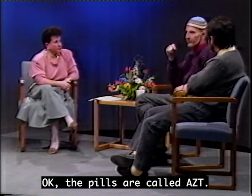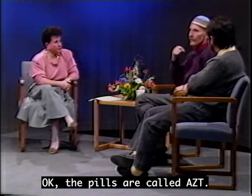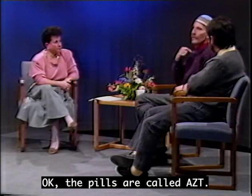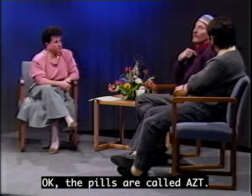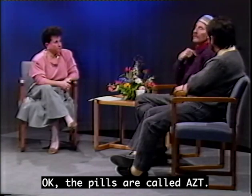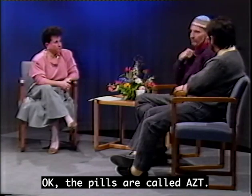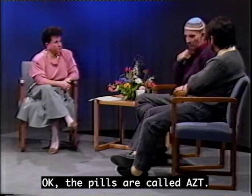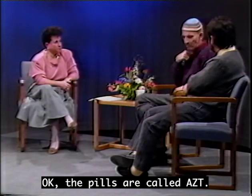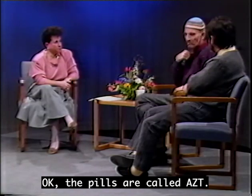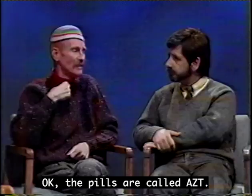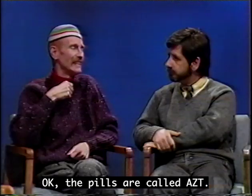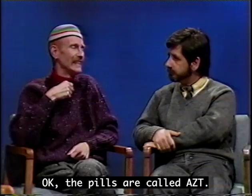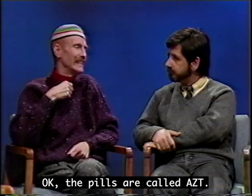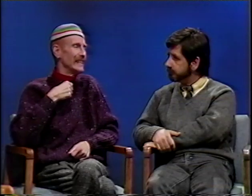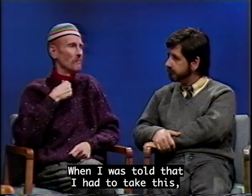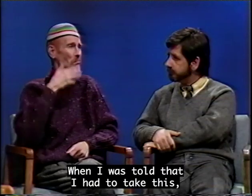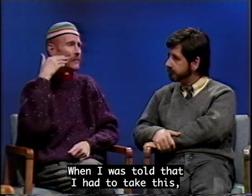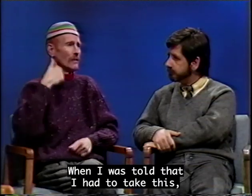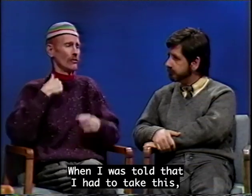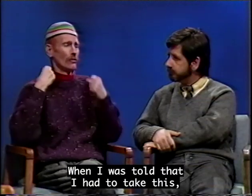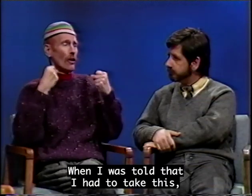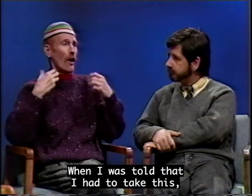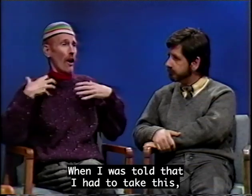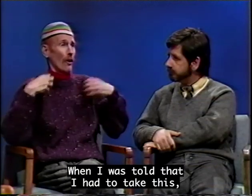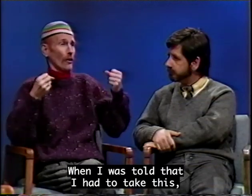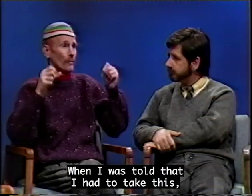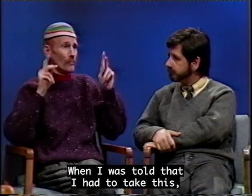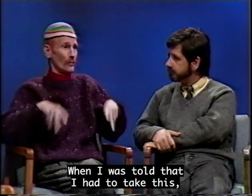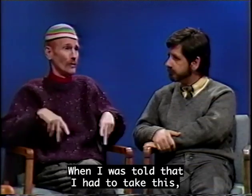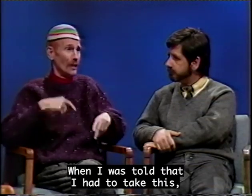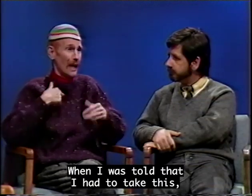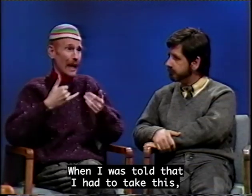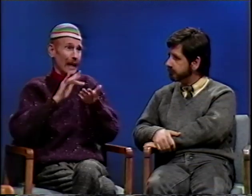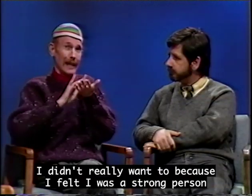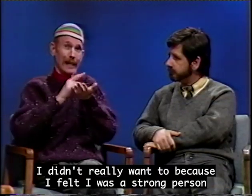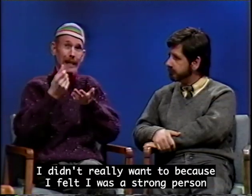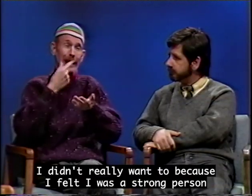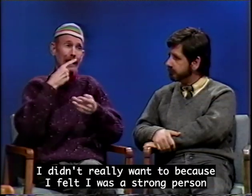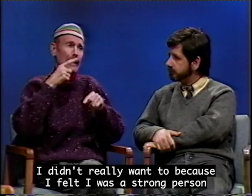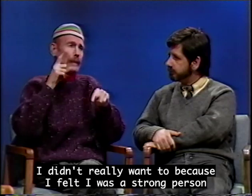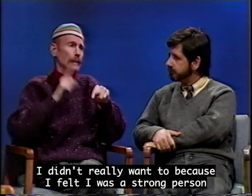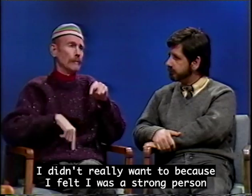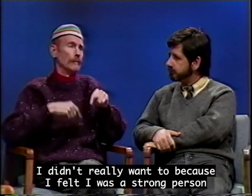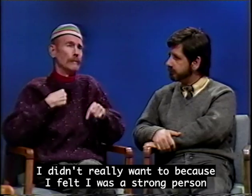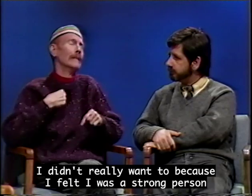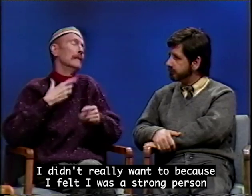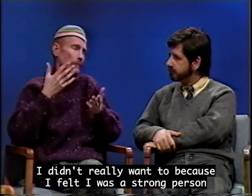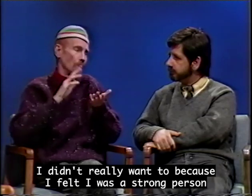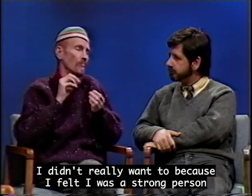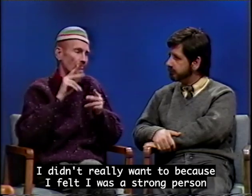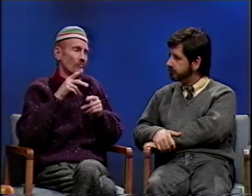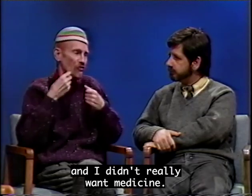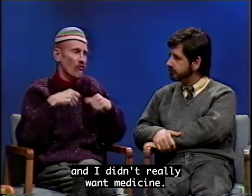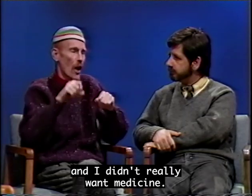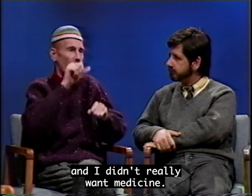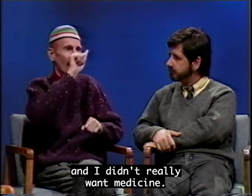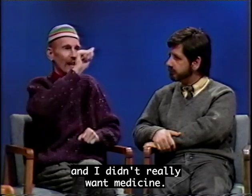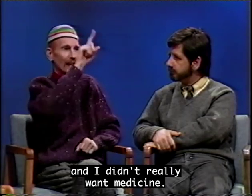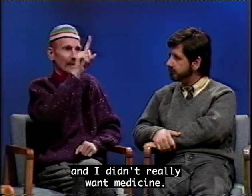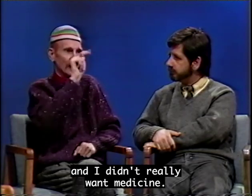called AZT. When I was told that I had to take this, I didn't really want to because I felt I was a strong person and I didn't really want medicine.